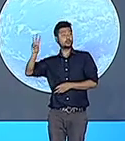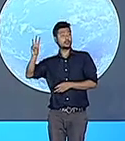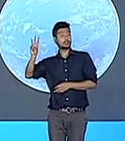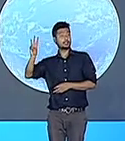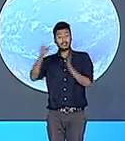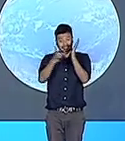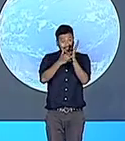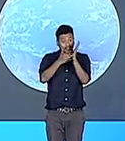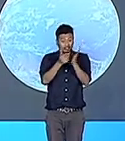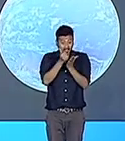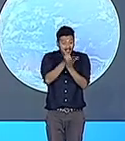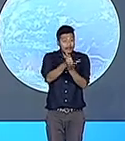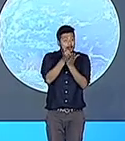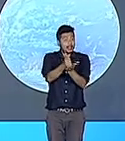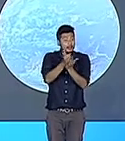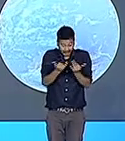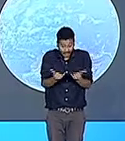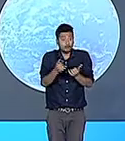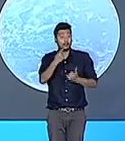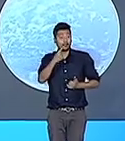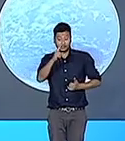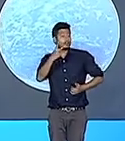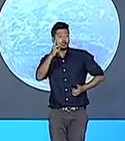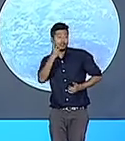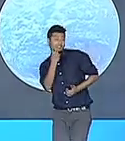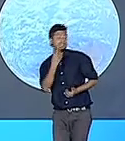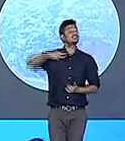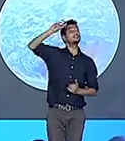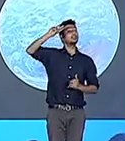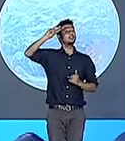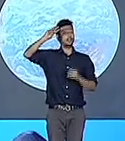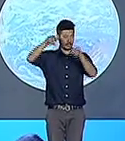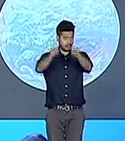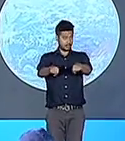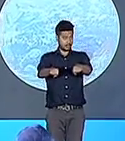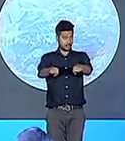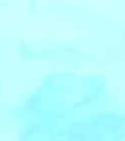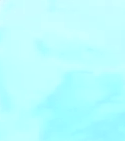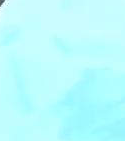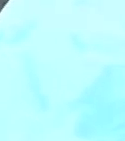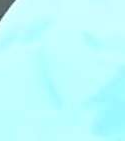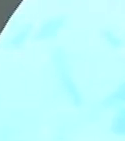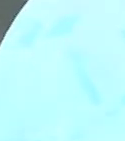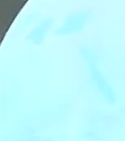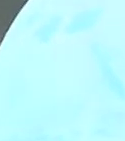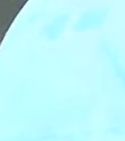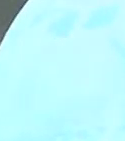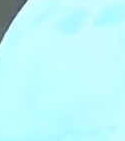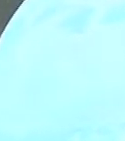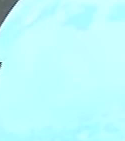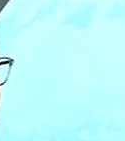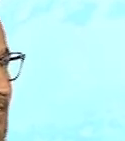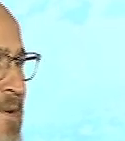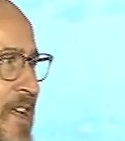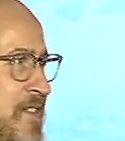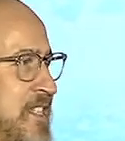number of people, employed people with disabilities. We know that in tomorrow's digital society, the society that we're all actively